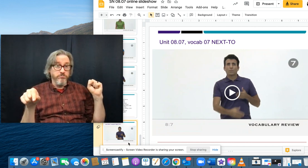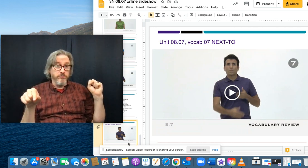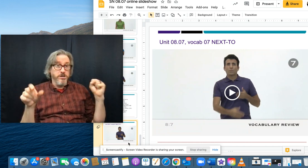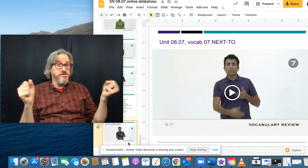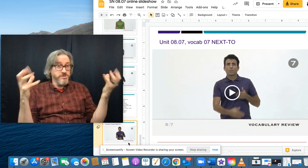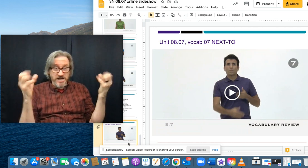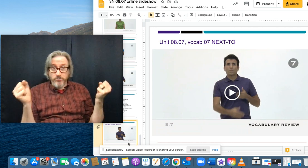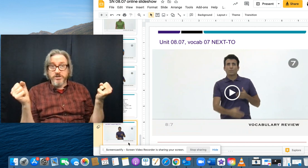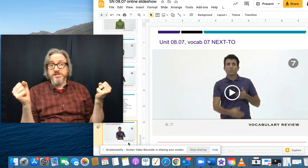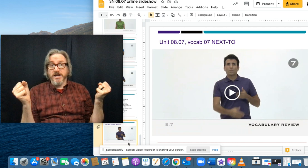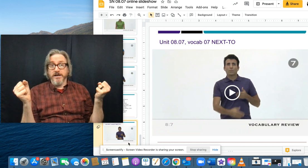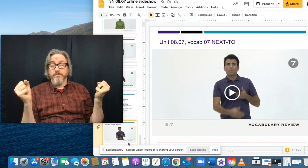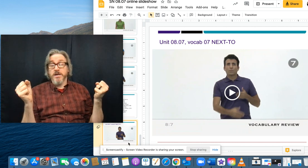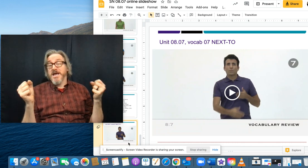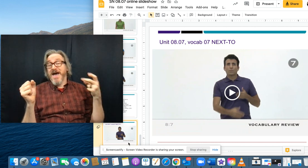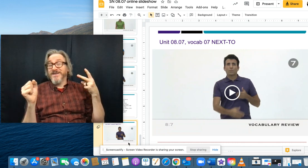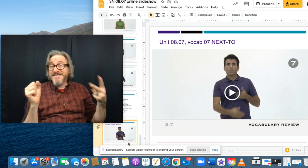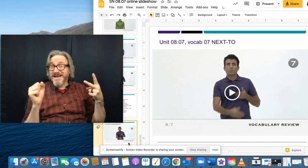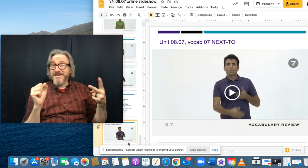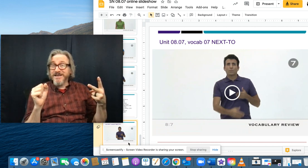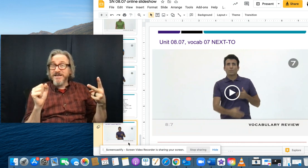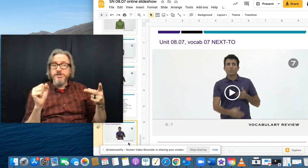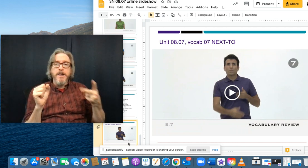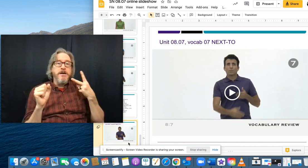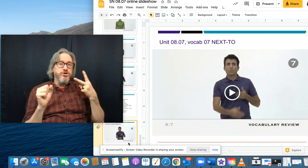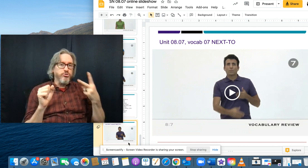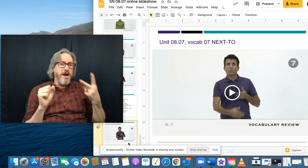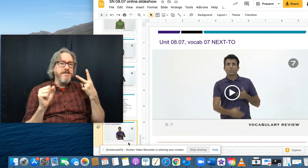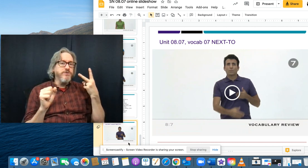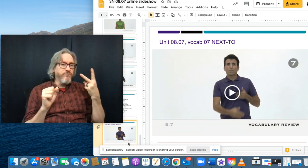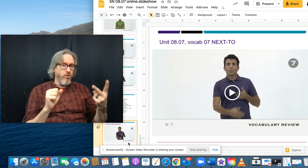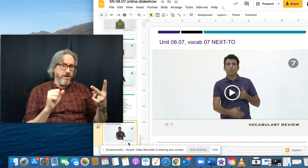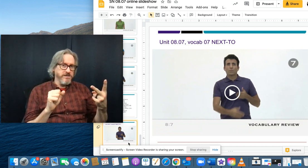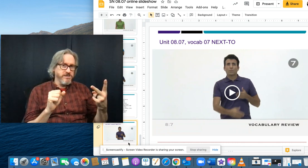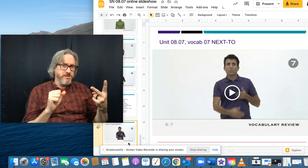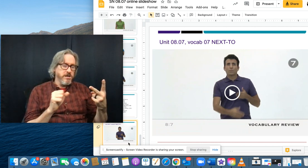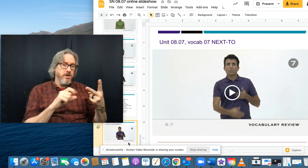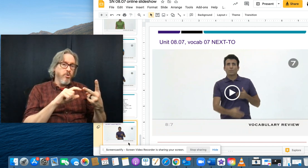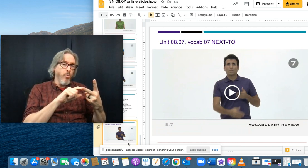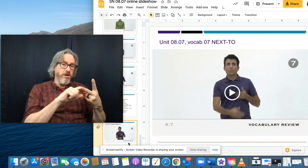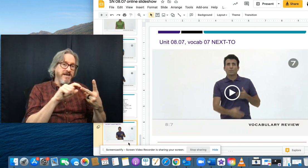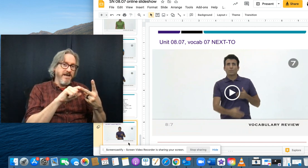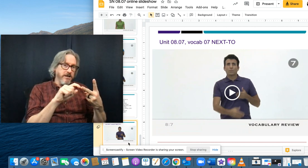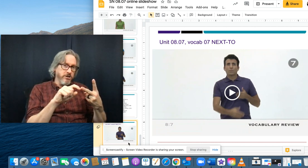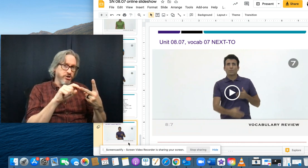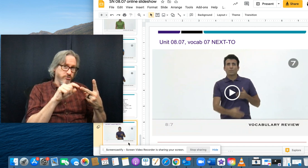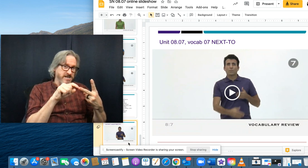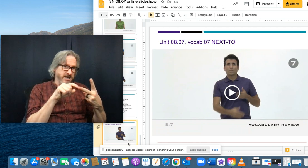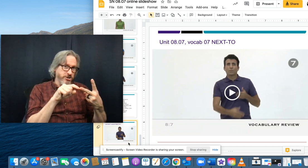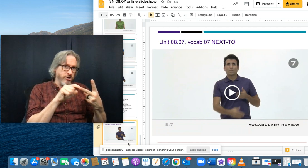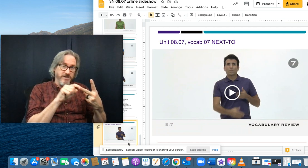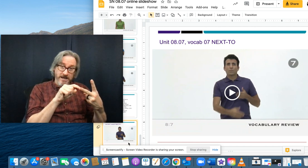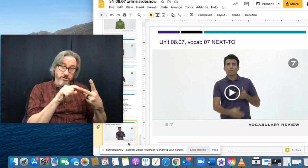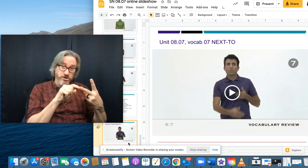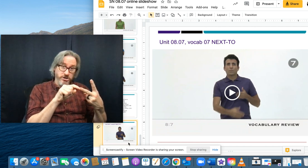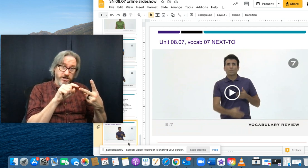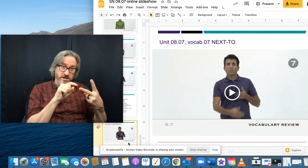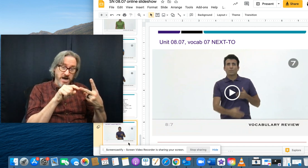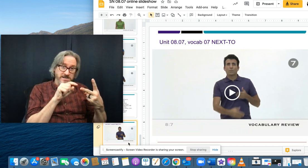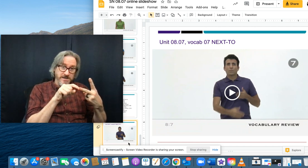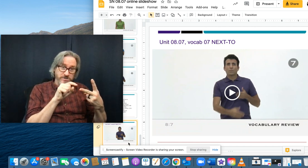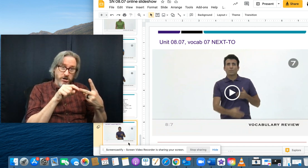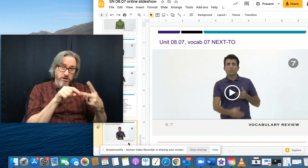video. So sign what they're signing. And the second thing is, try to voice what the English translation or the